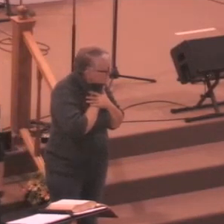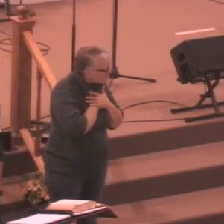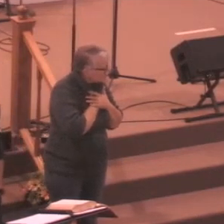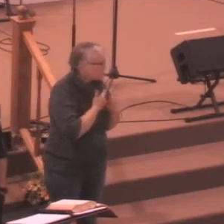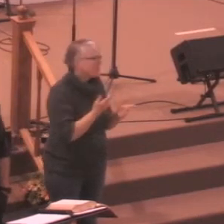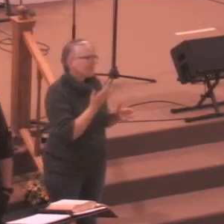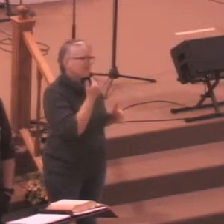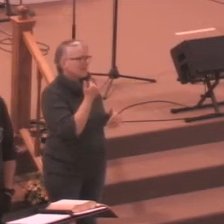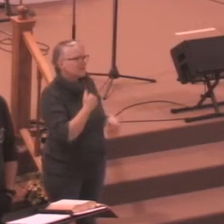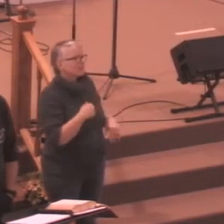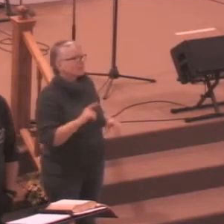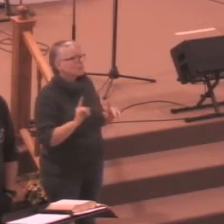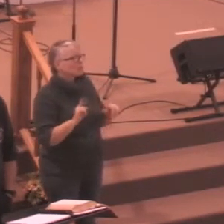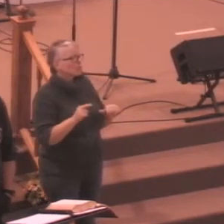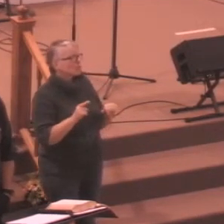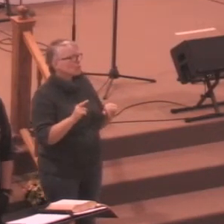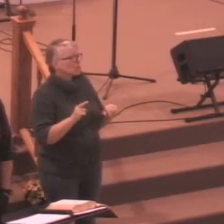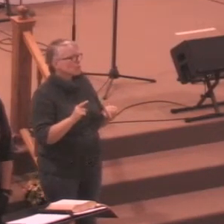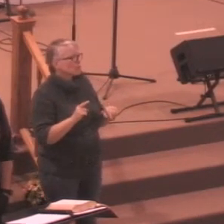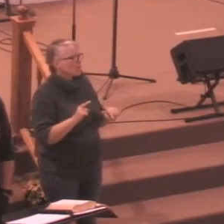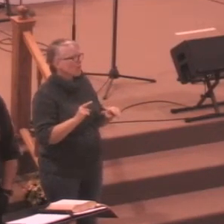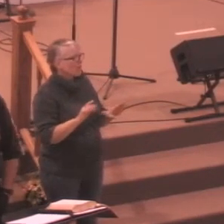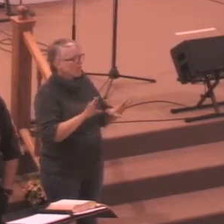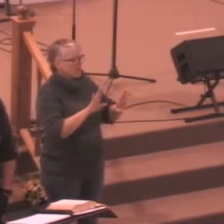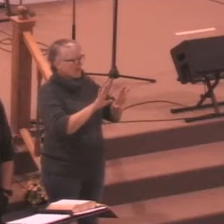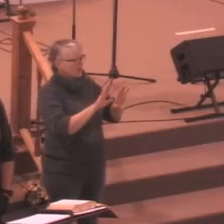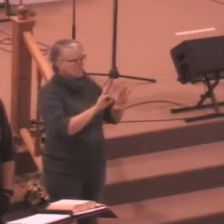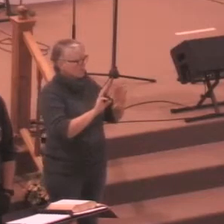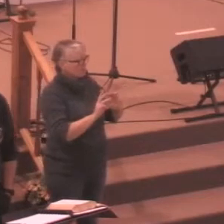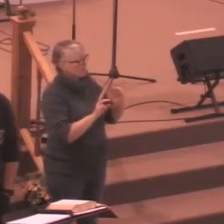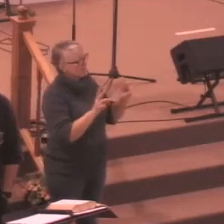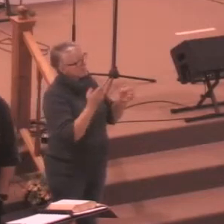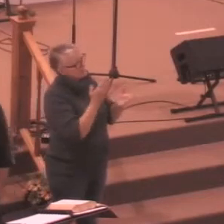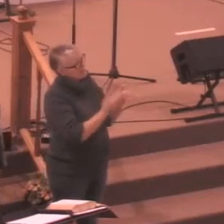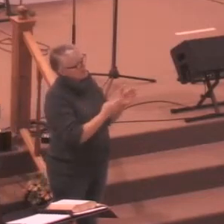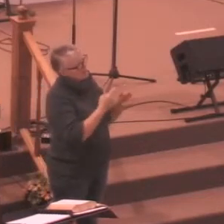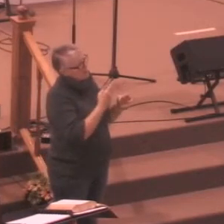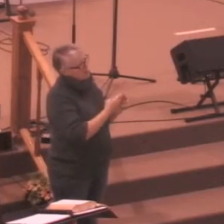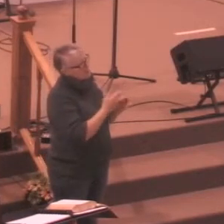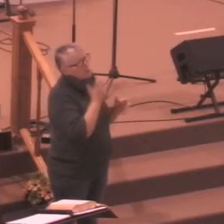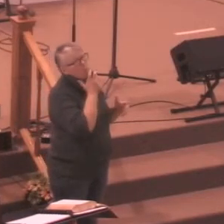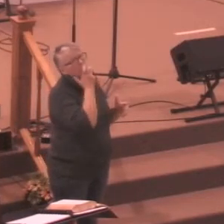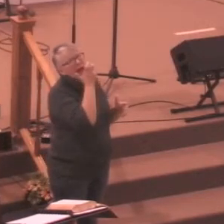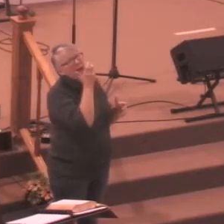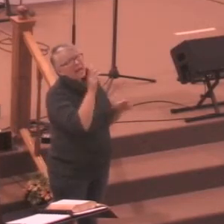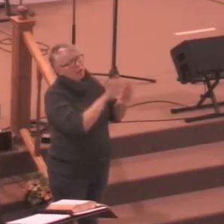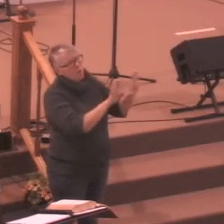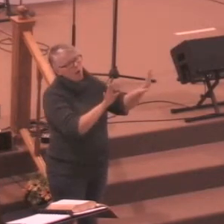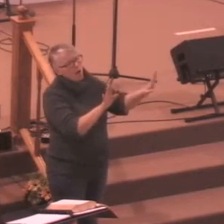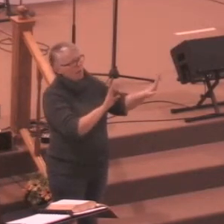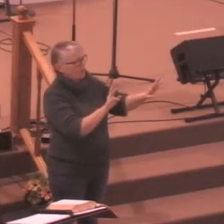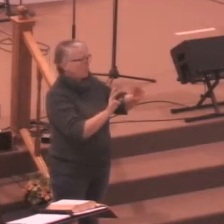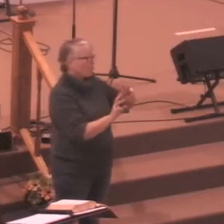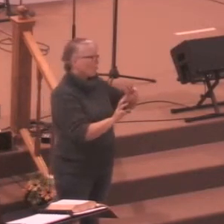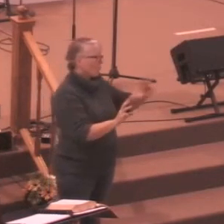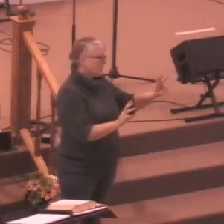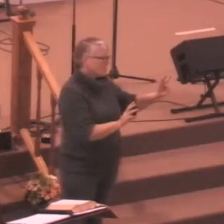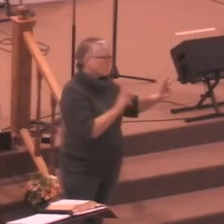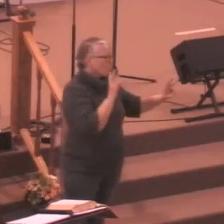It's funny, you go over to the wall, the western, some people call it the Wailing Wall. They like to call it the Western